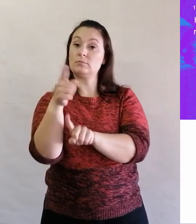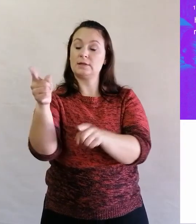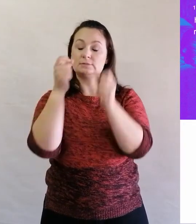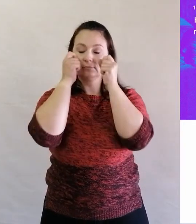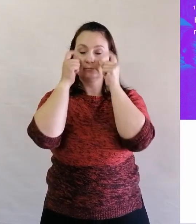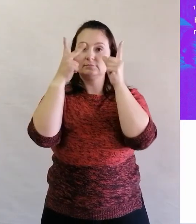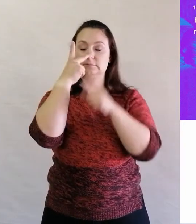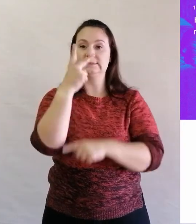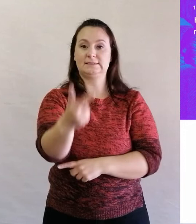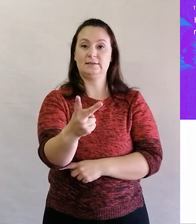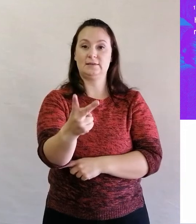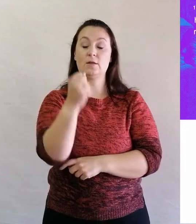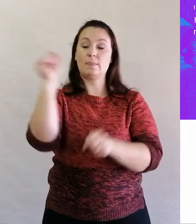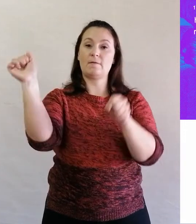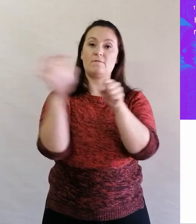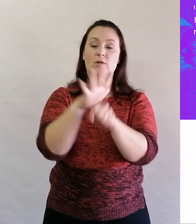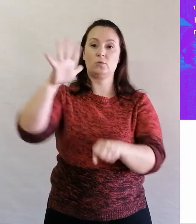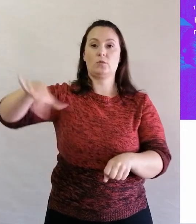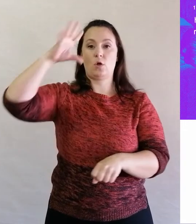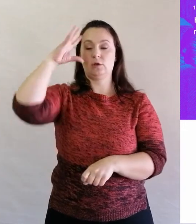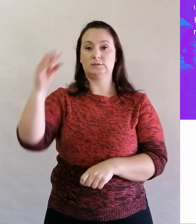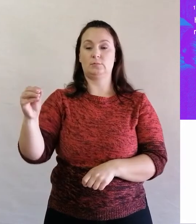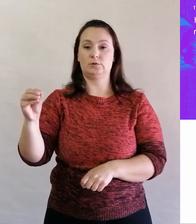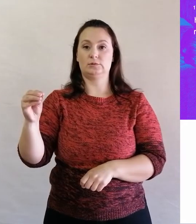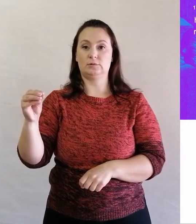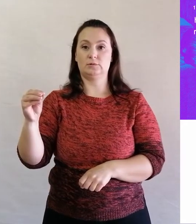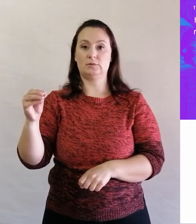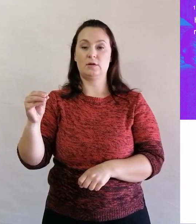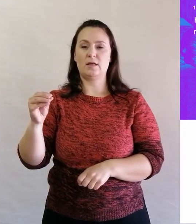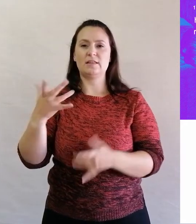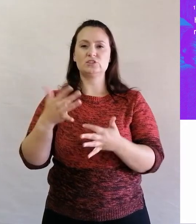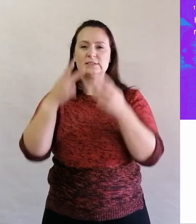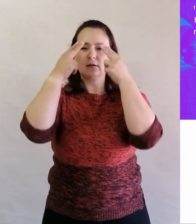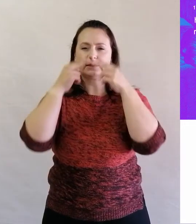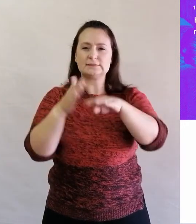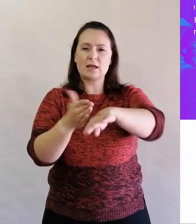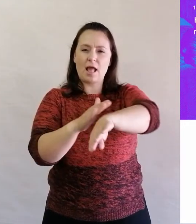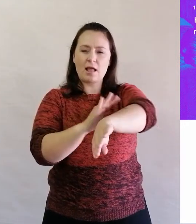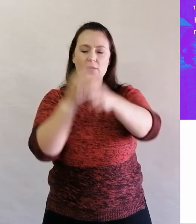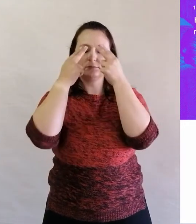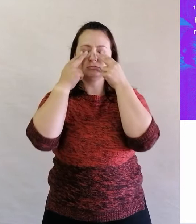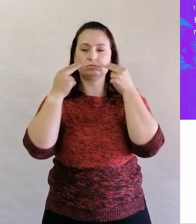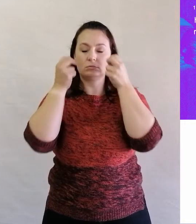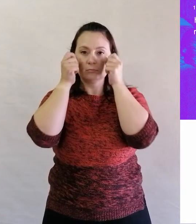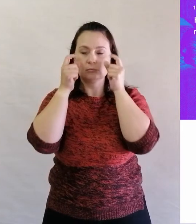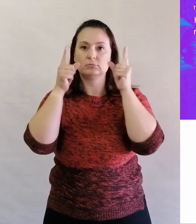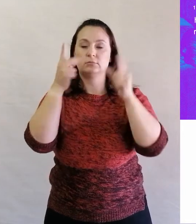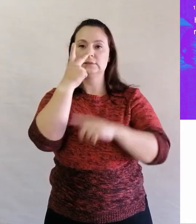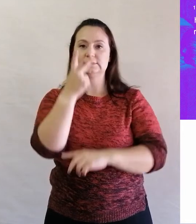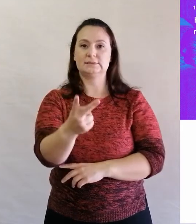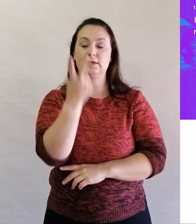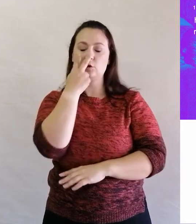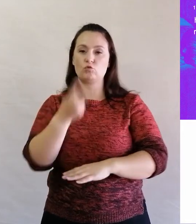sight and be filled with the Holy Spirit." And immediately something like scales fell from his eyes, and he regained his sight,